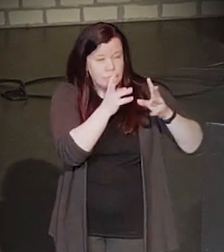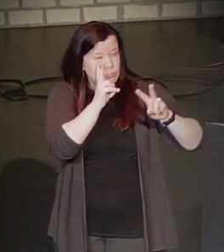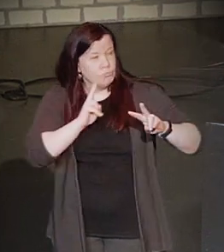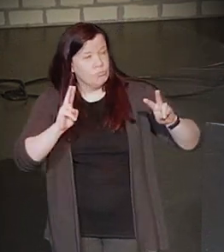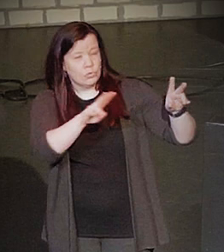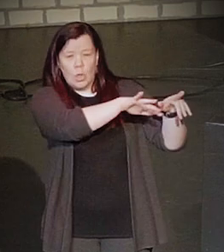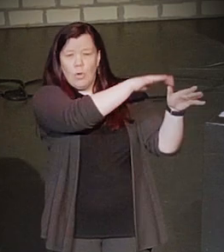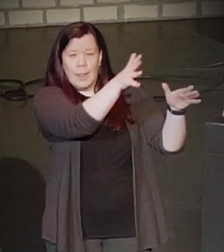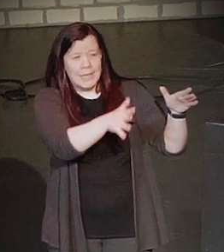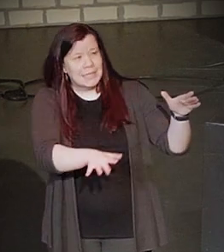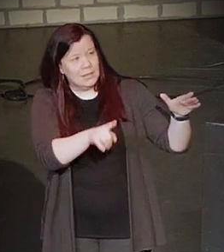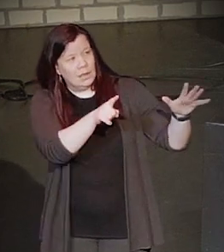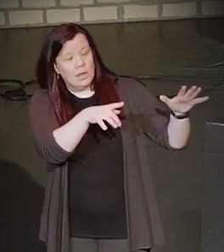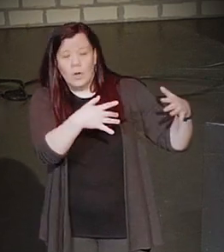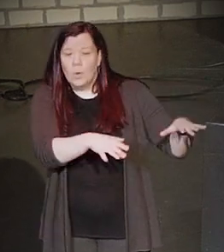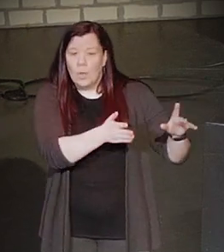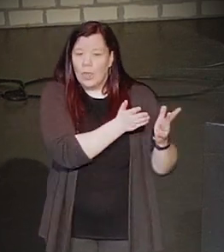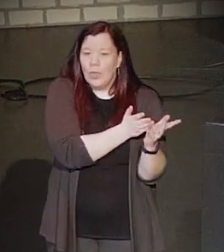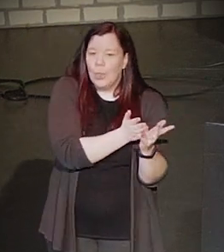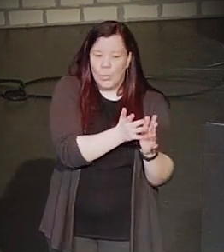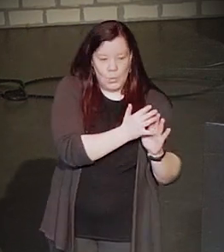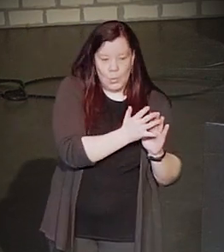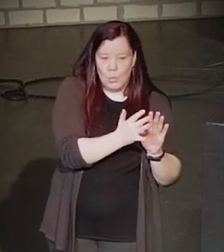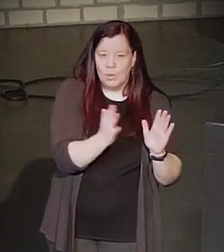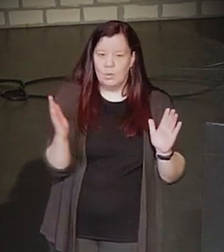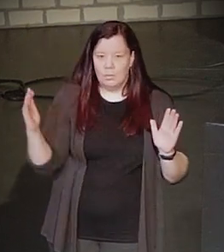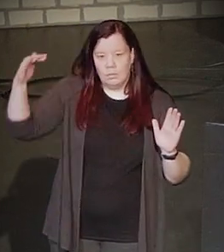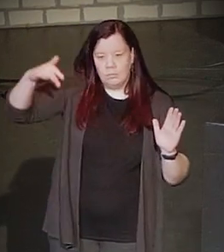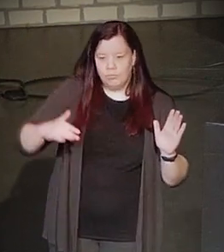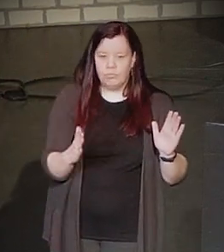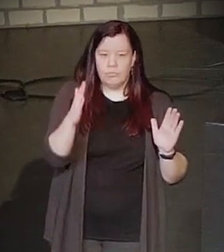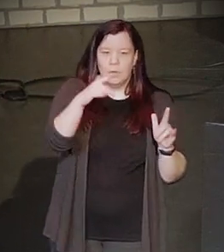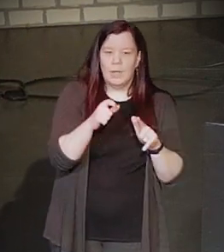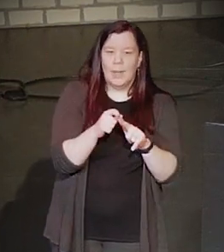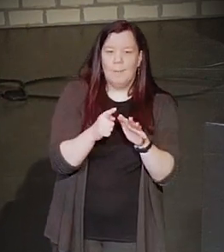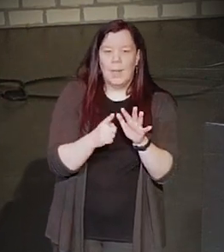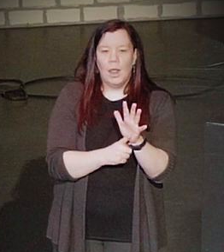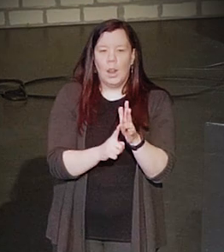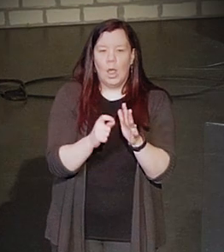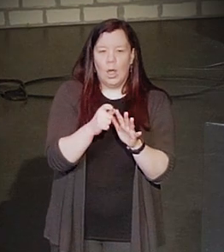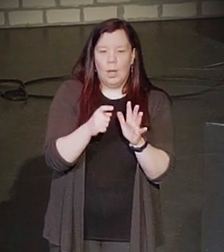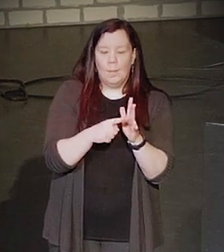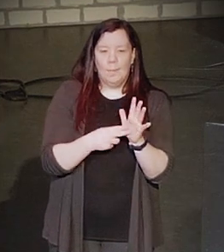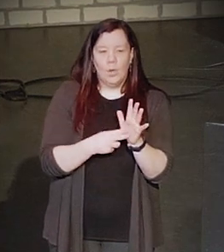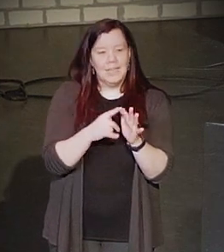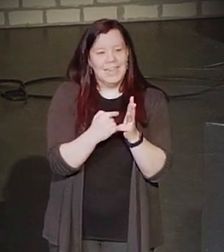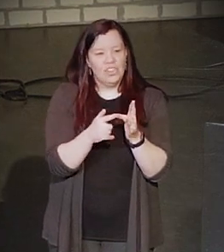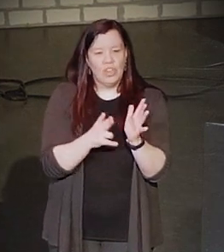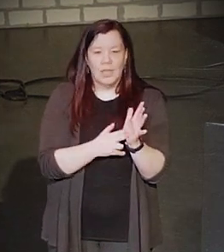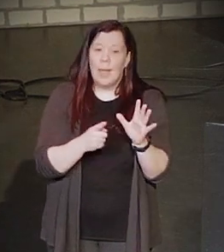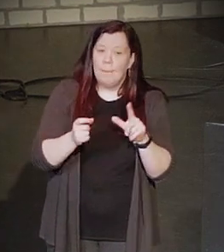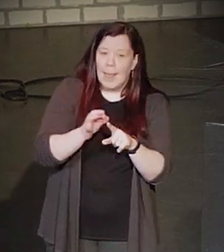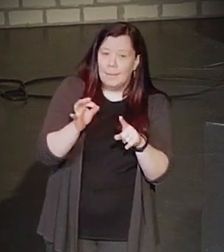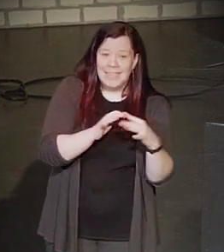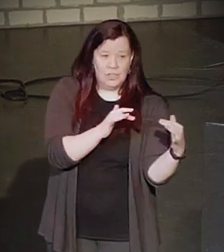of the Acropolis, through into the period of the ups and downs of the Peloponnesian War, Athens losing